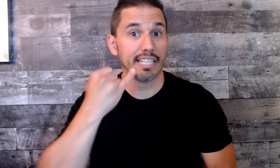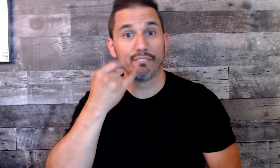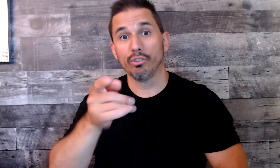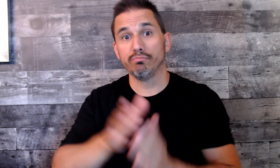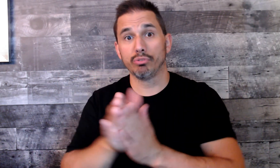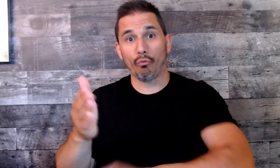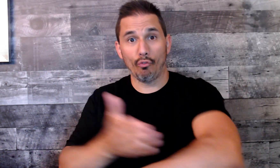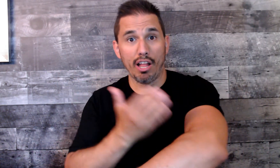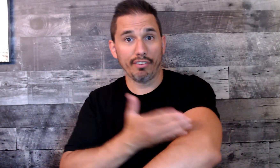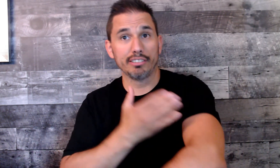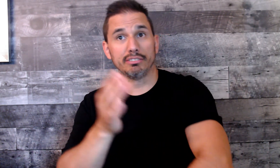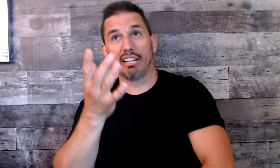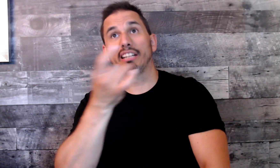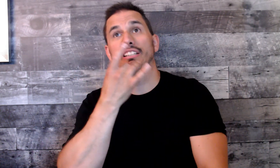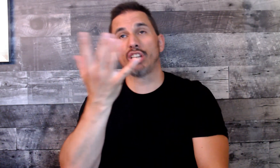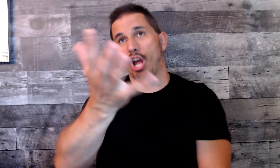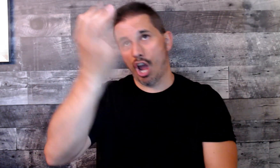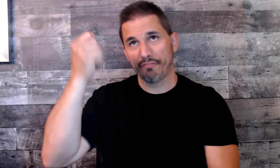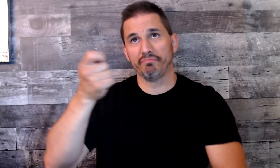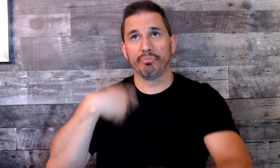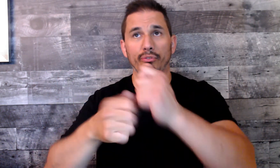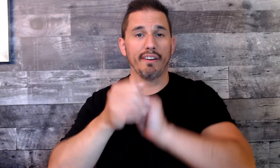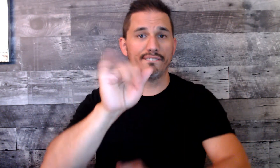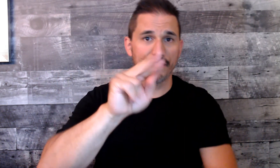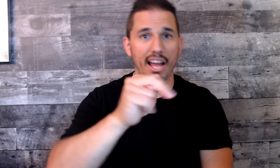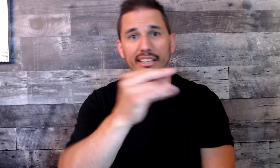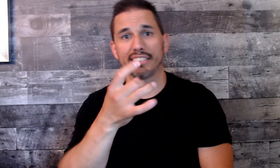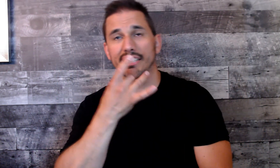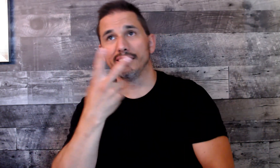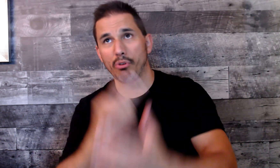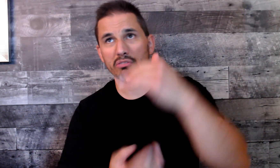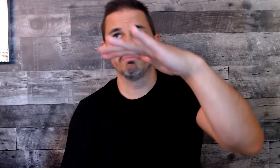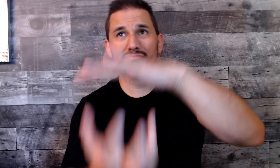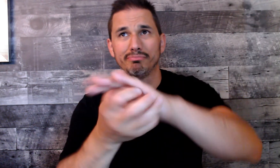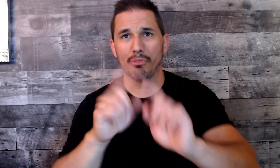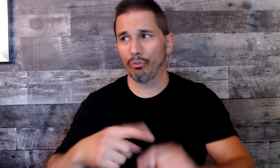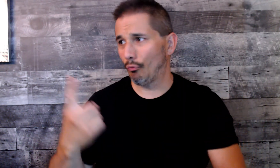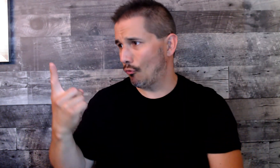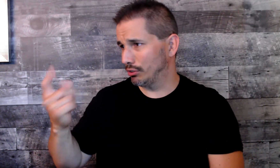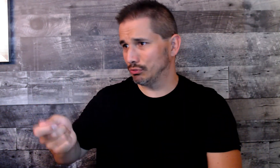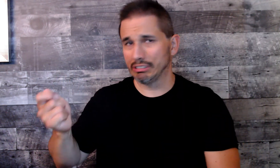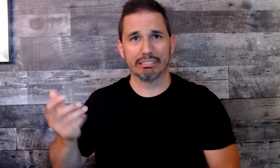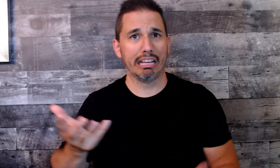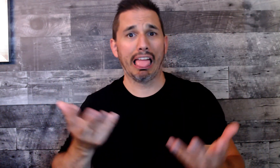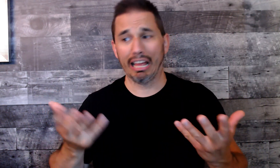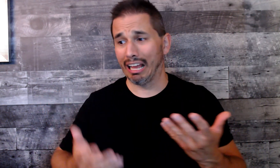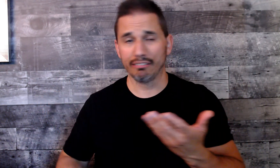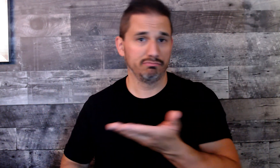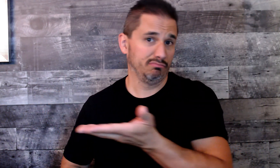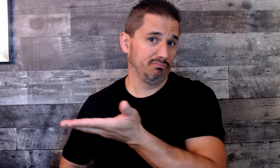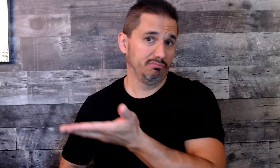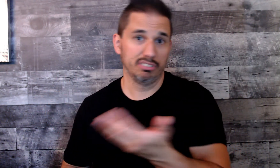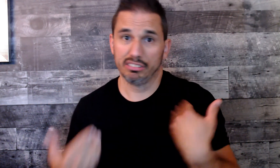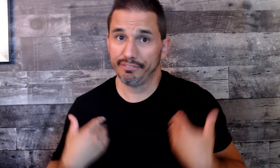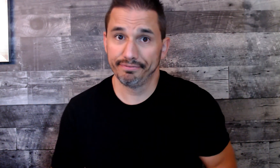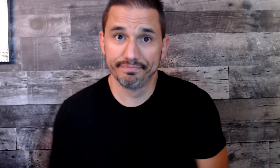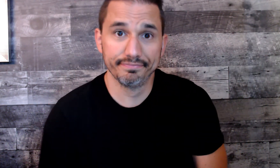especially if you were doing renovations, getting a new ceiling fan with a light built in. Instead of fiddling with two switches, you could just get this